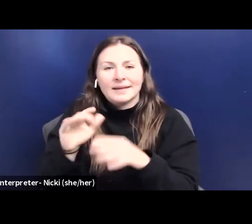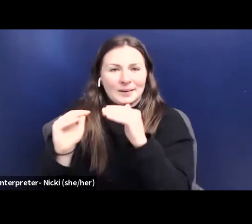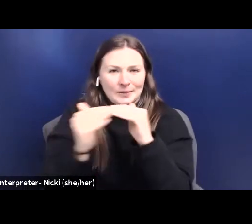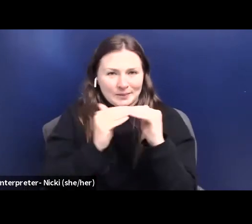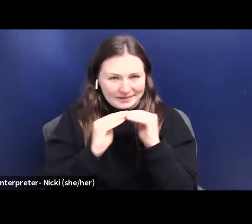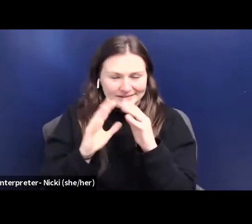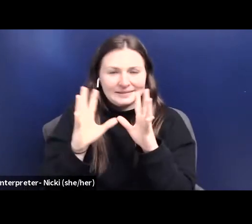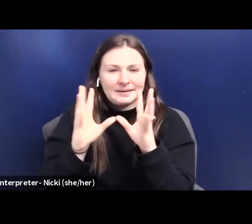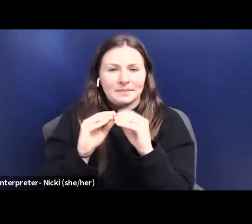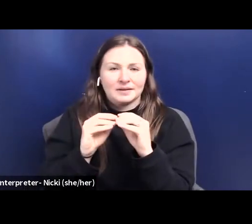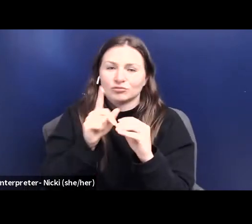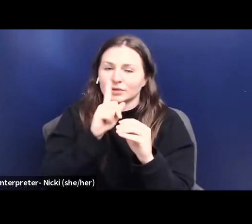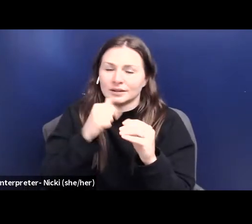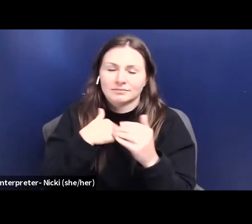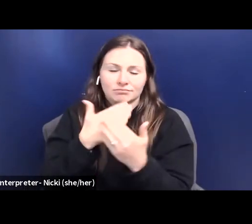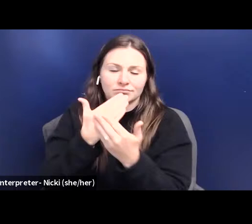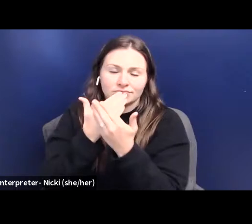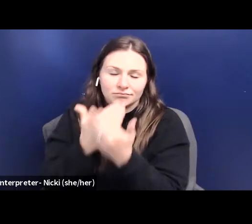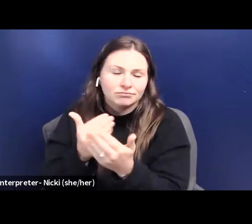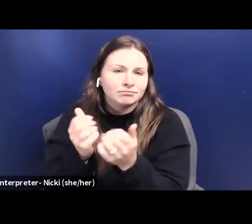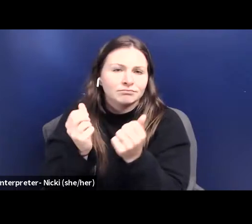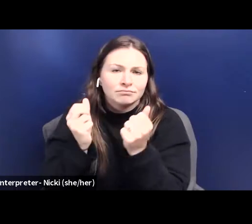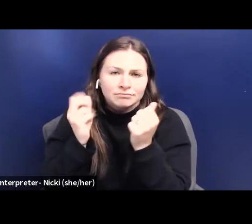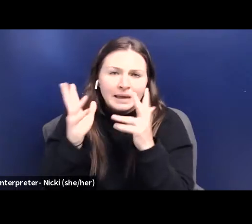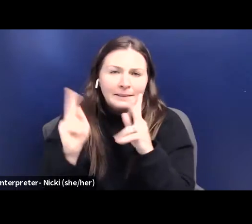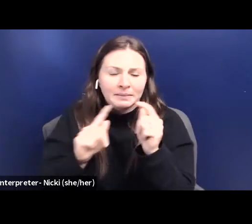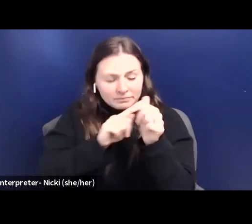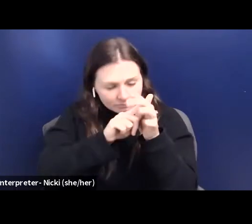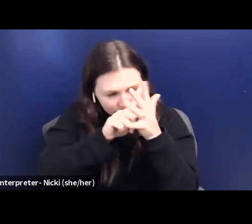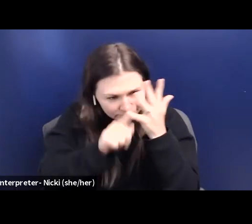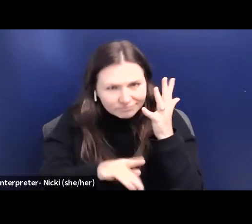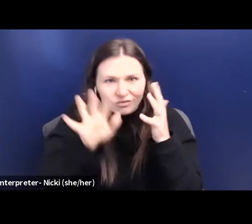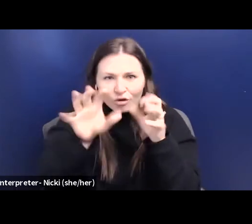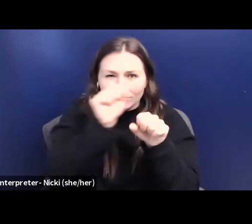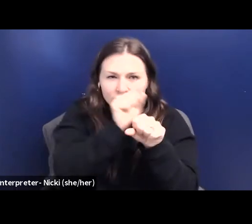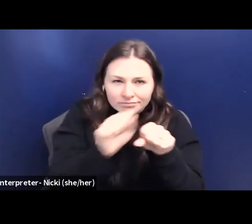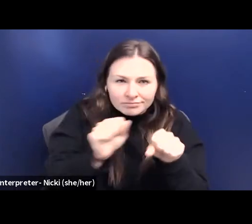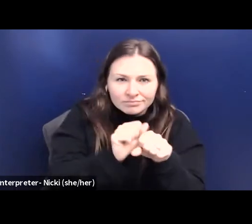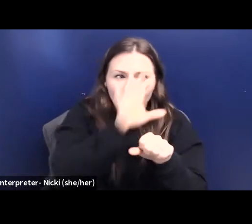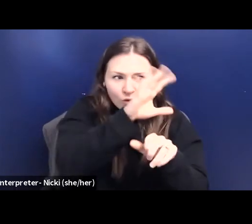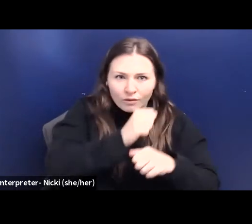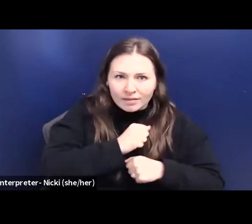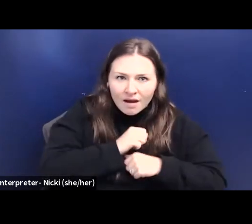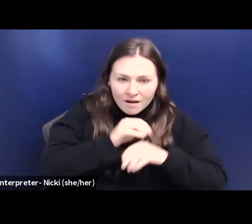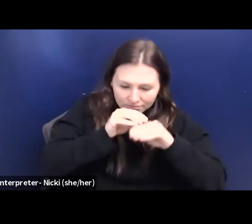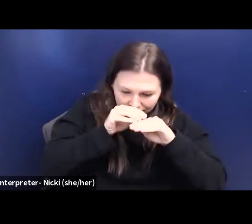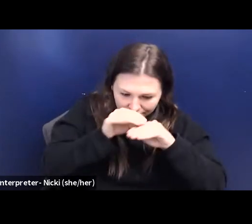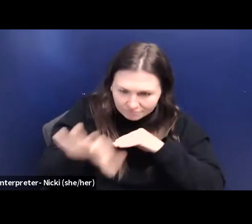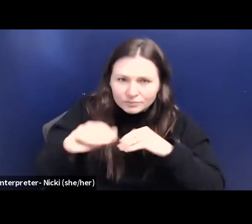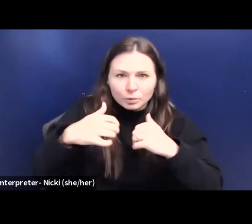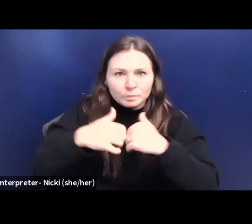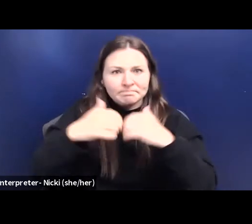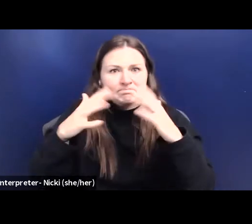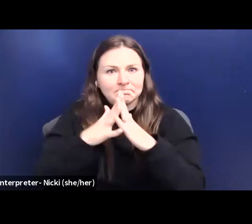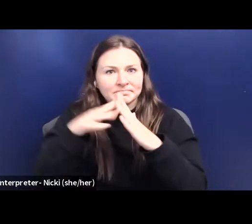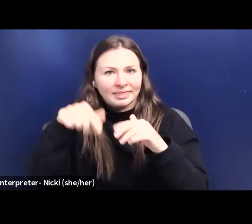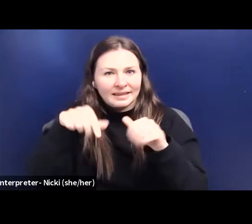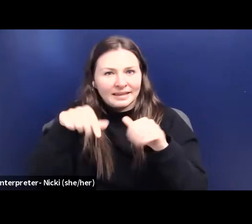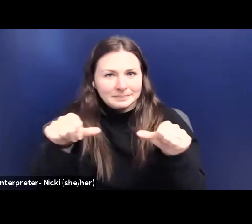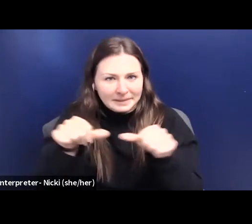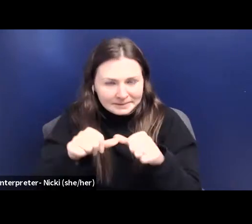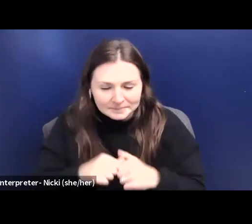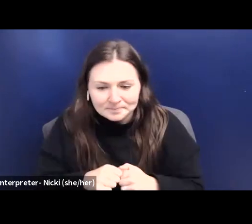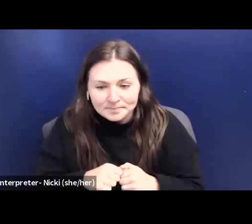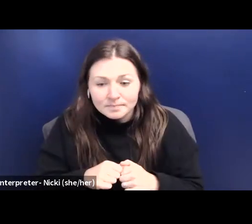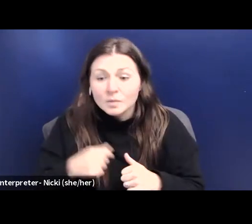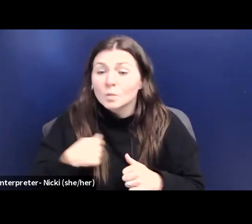deep gratitude to the countless people whose labor and love have helped to create this space. We are living in